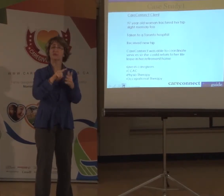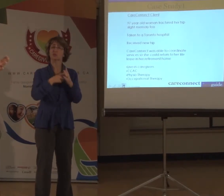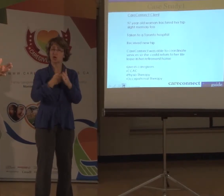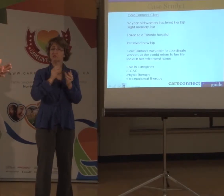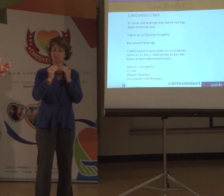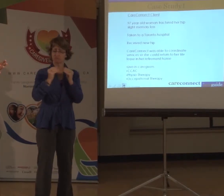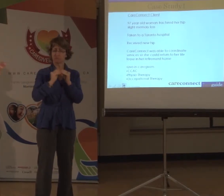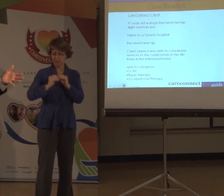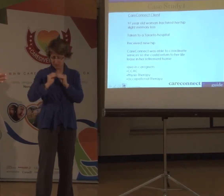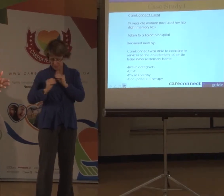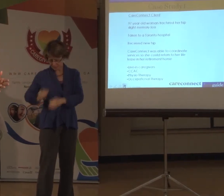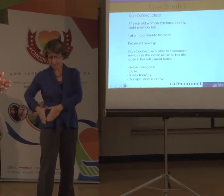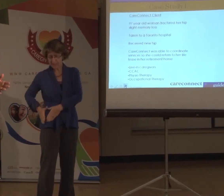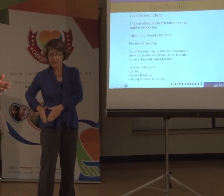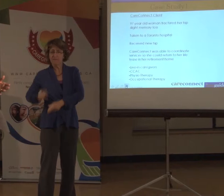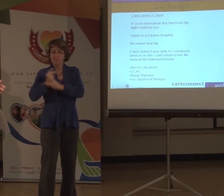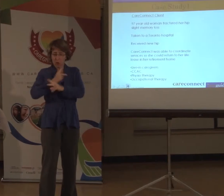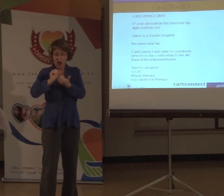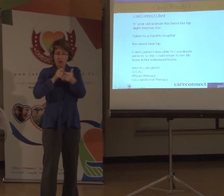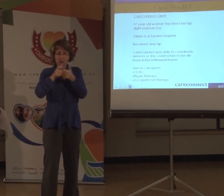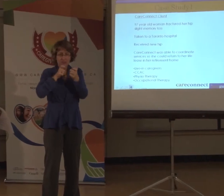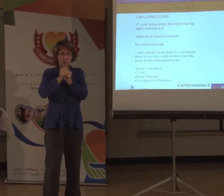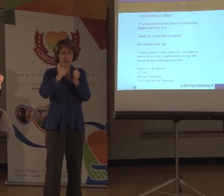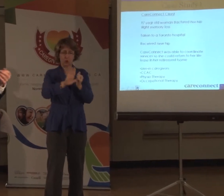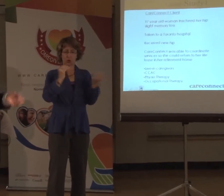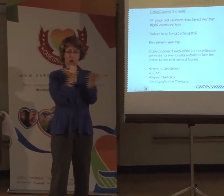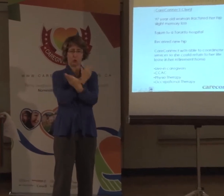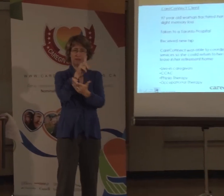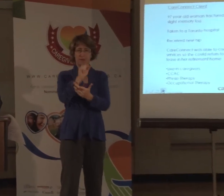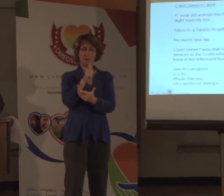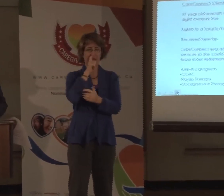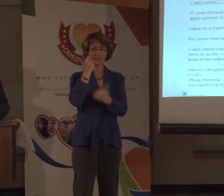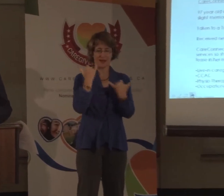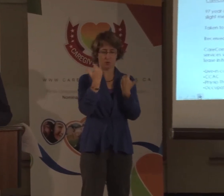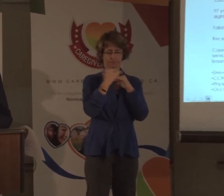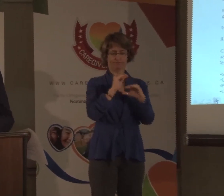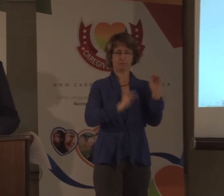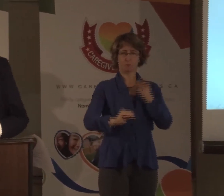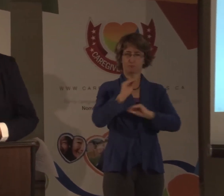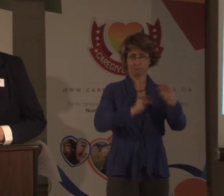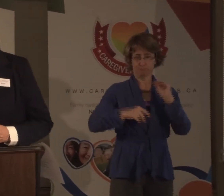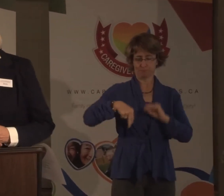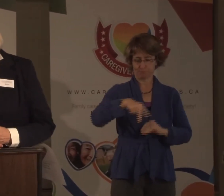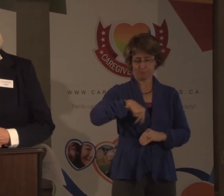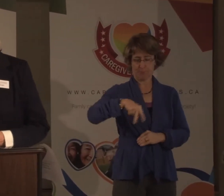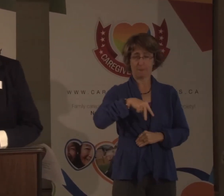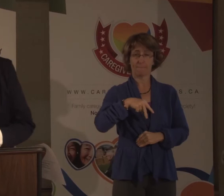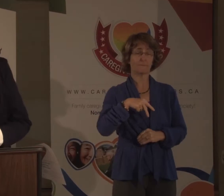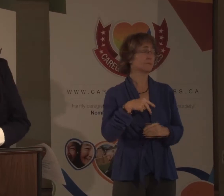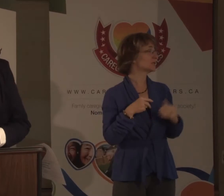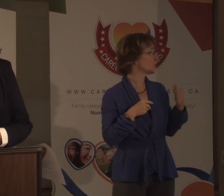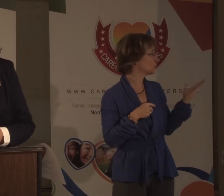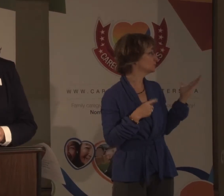mended and figuring out how she's going to cope with her disability of lack of mobility. So